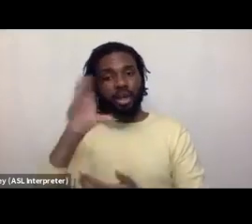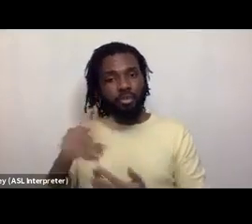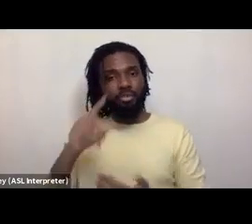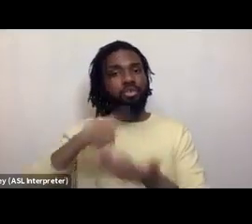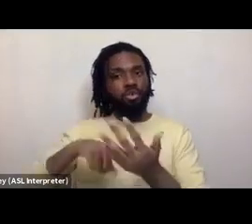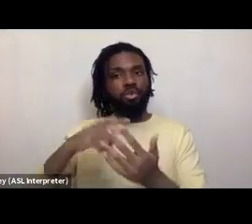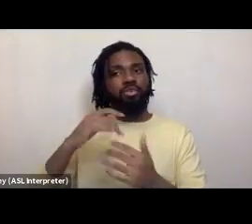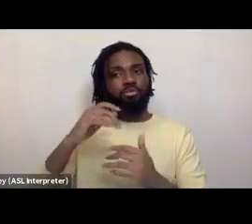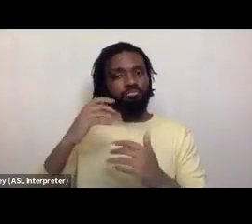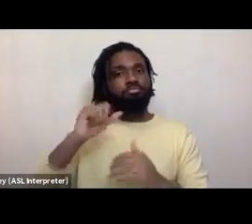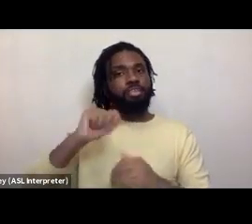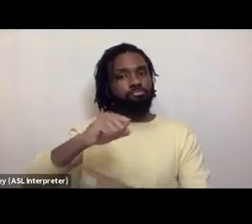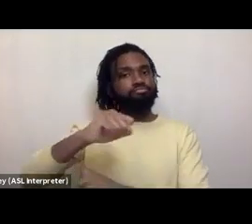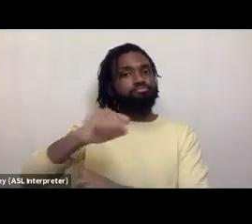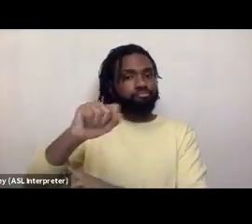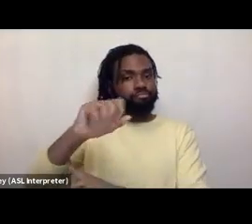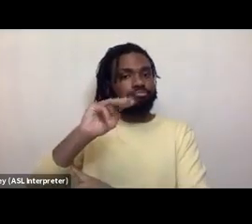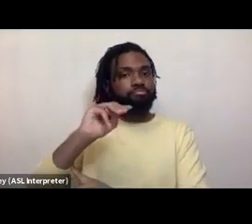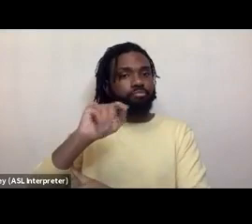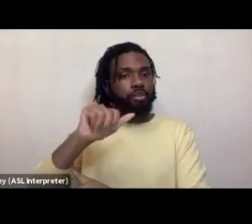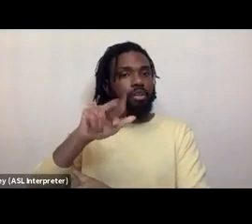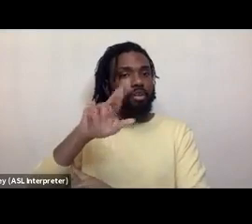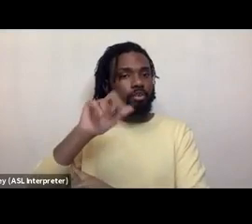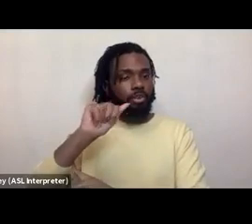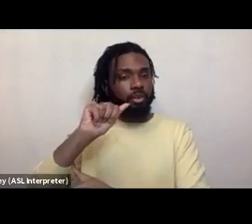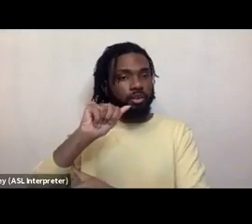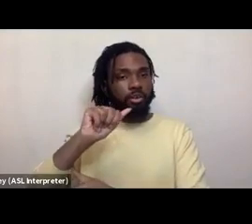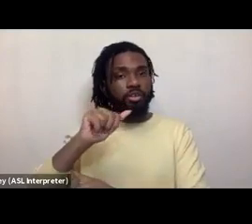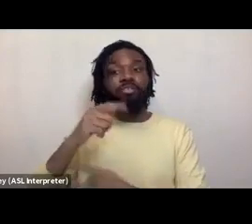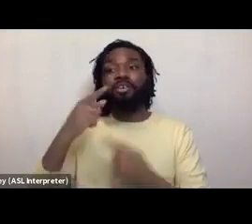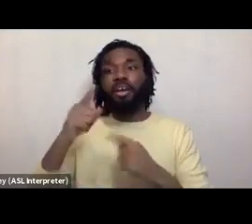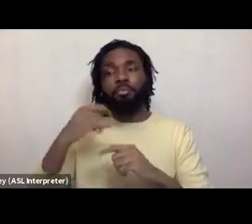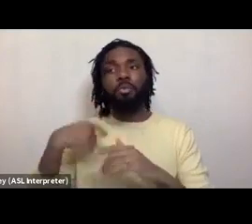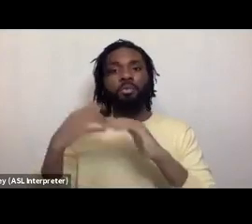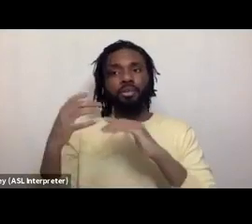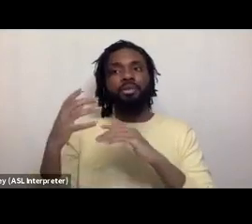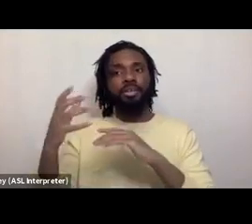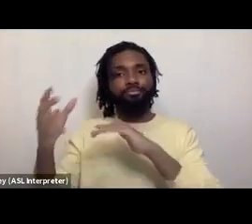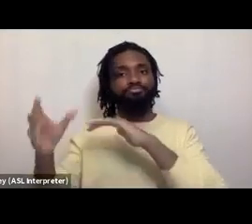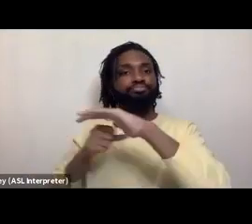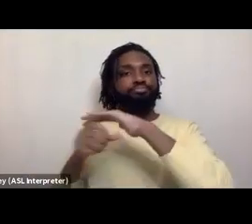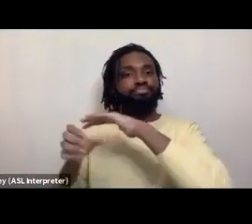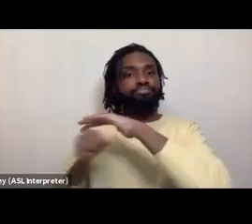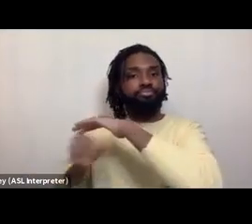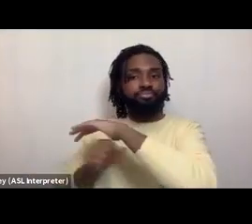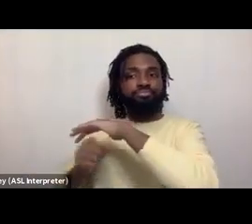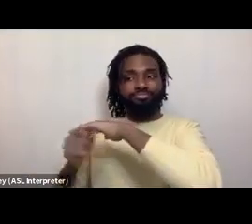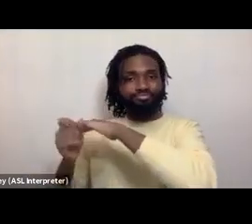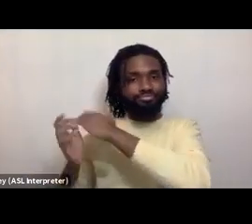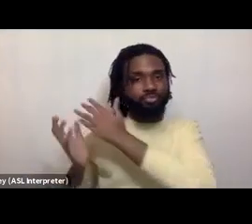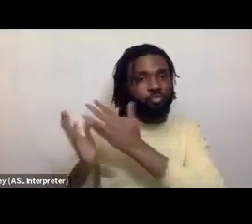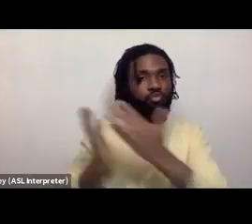to malaria. And so we were trafficked into parts of the United States.